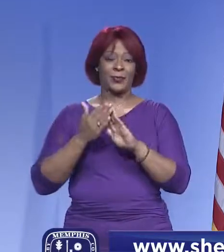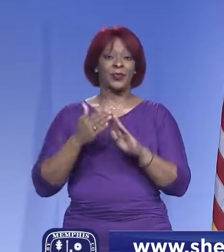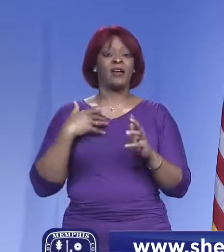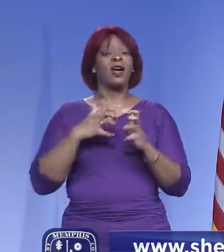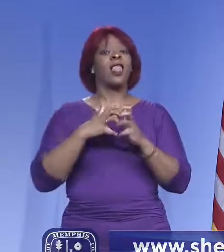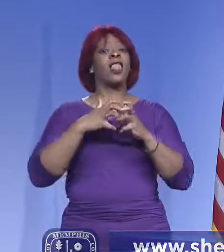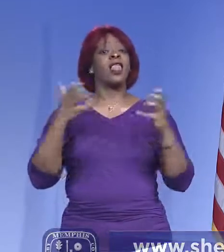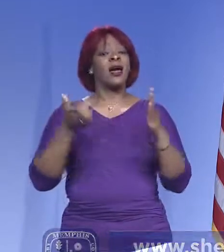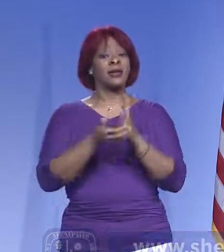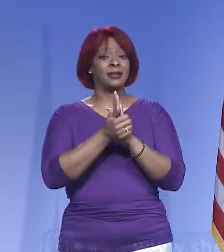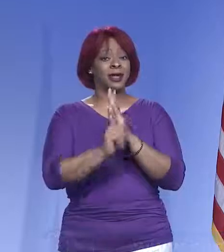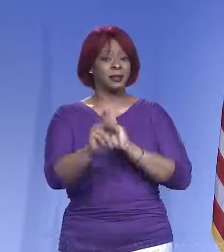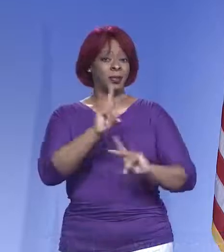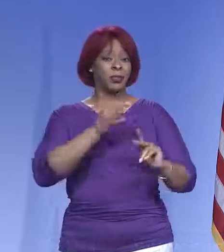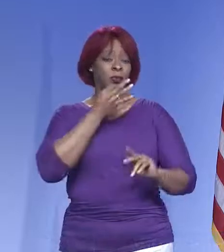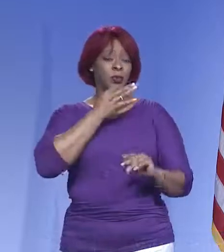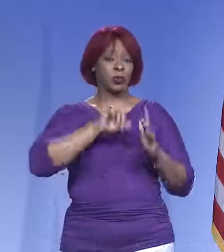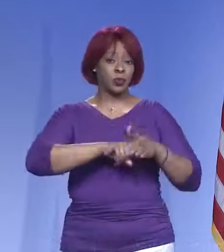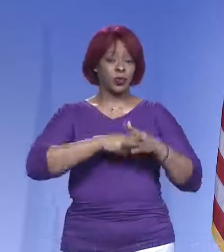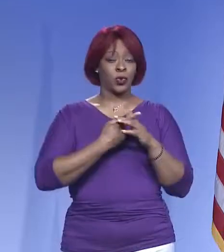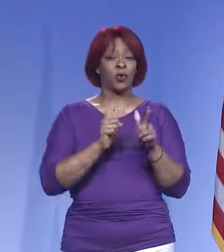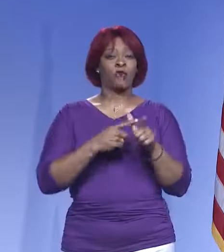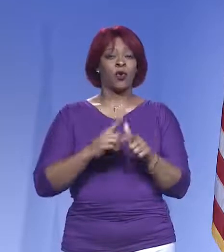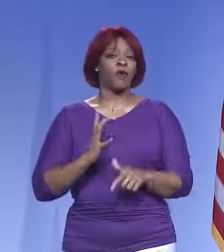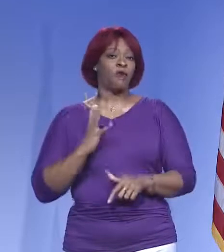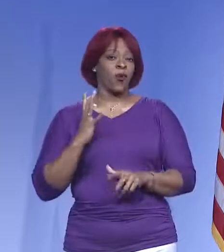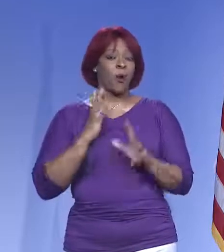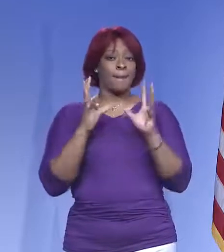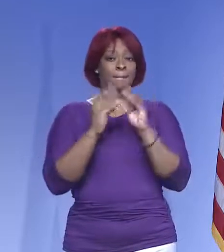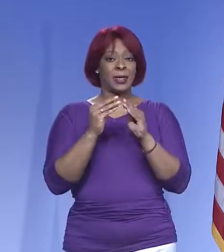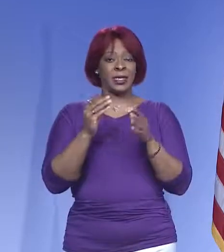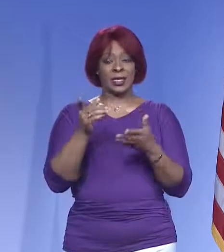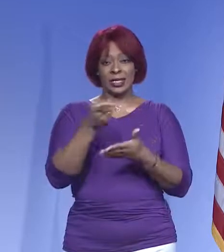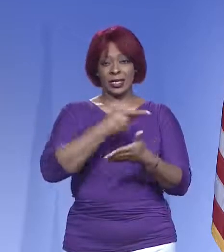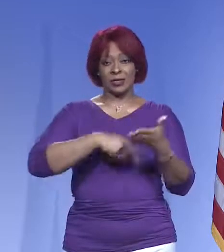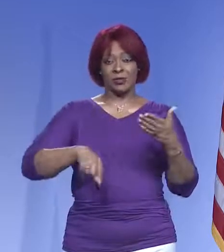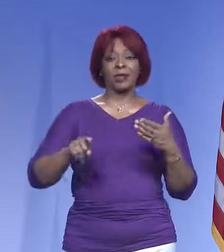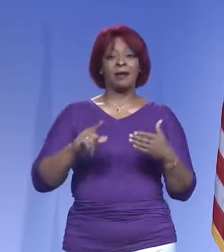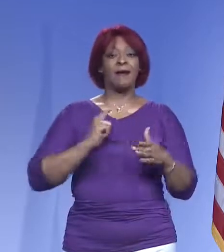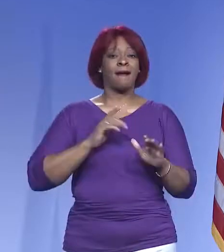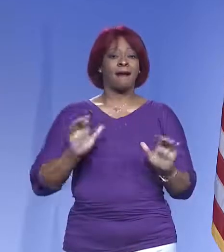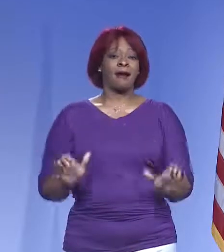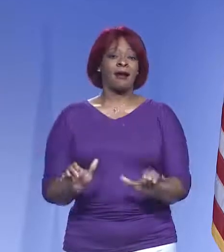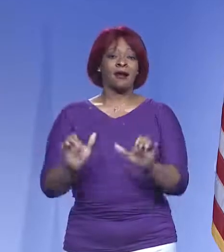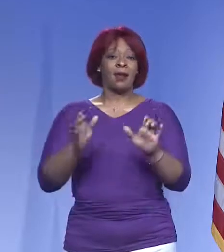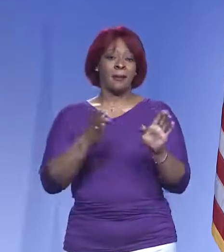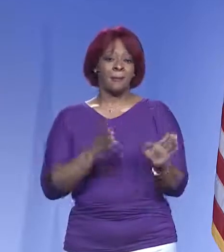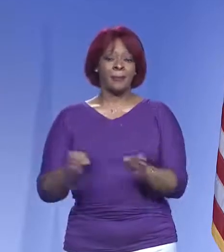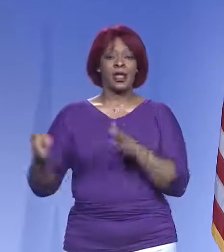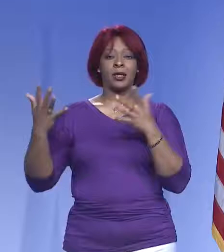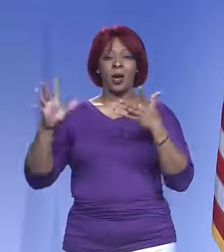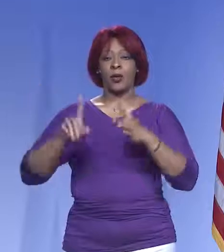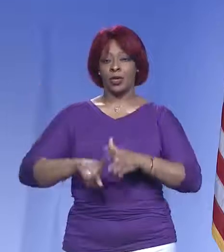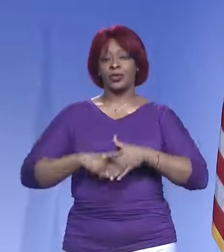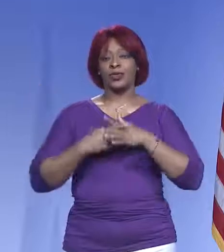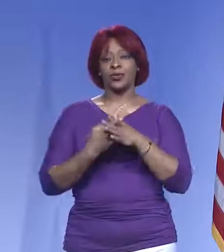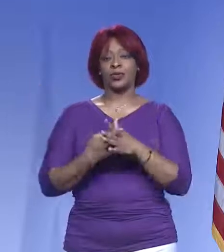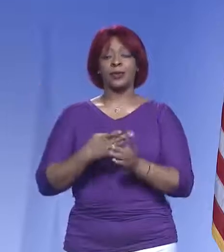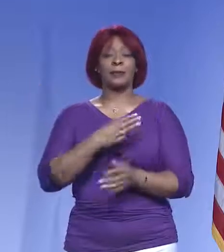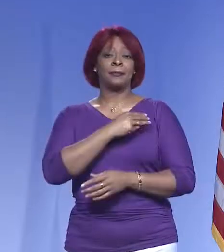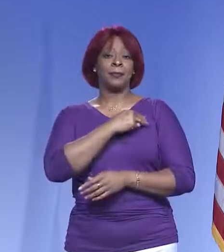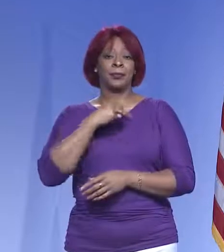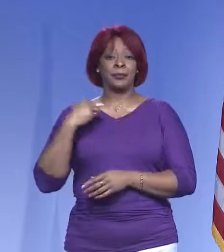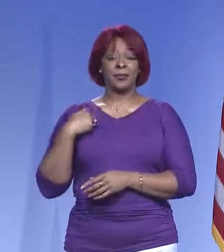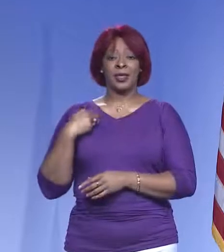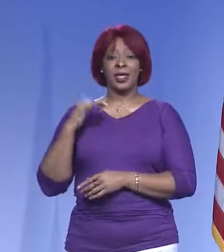people that are set to get started in the first formal meeting next week, although our activities and our planning have already begun. The membership of